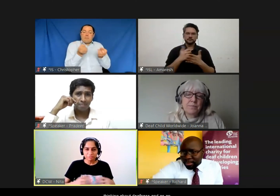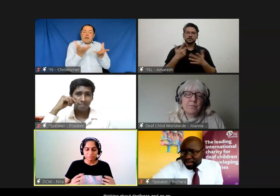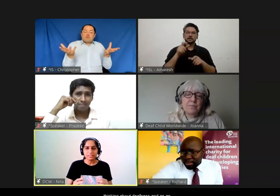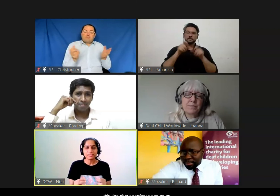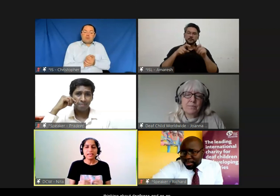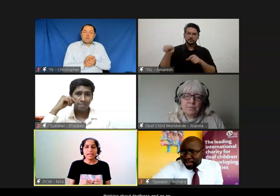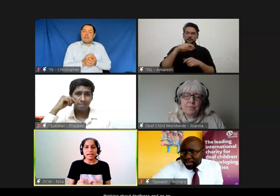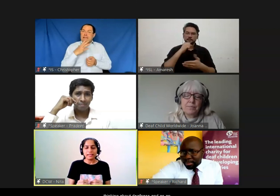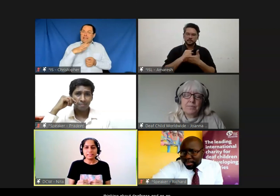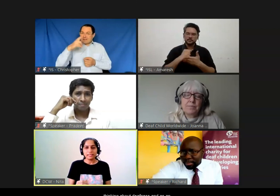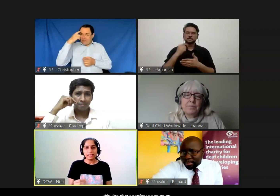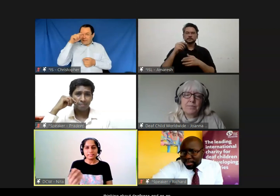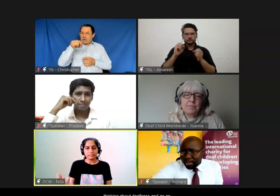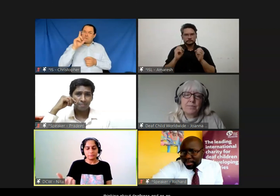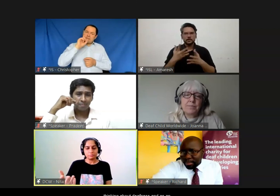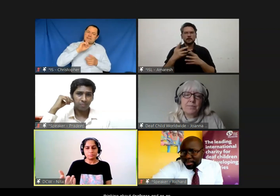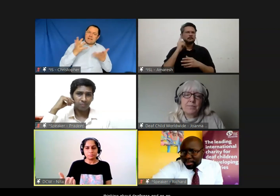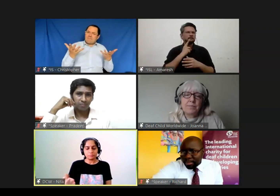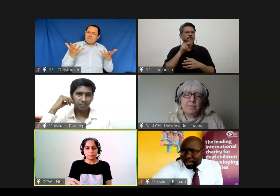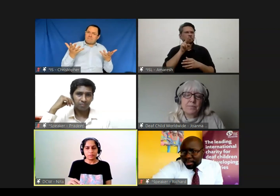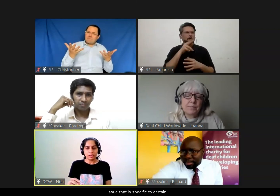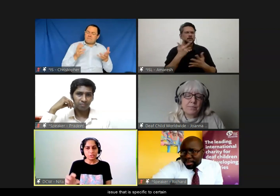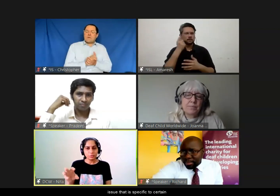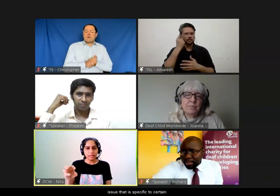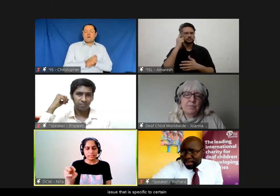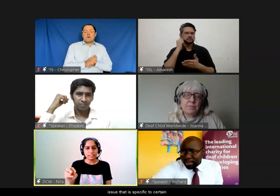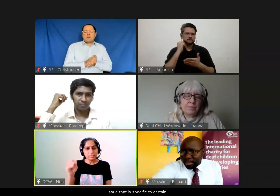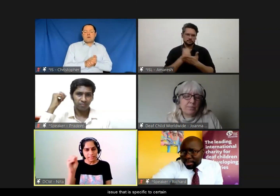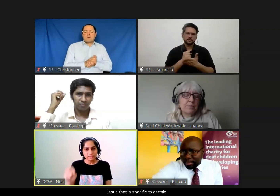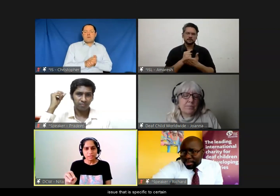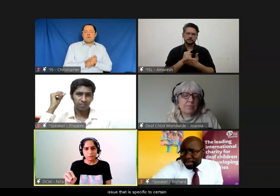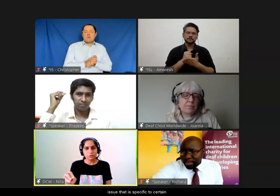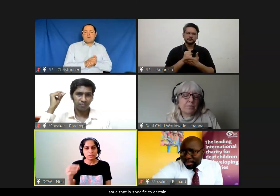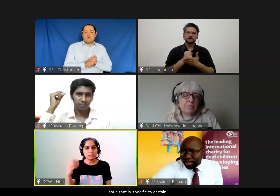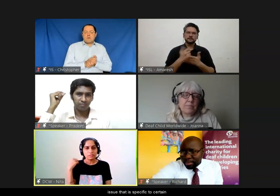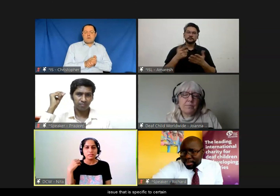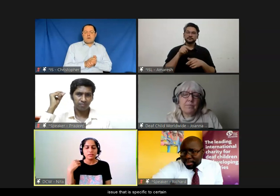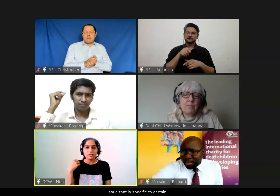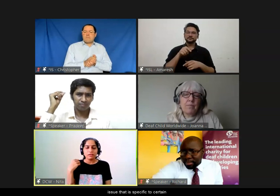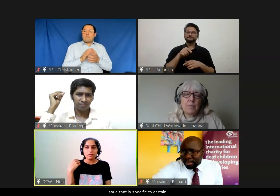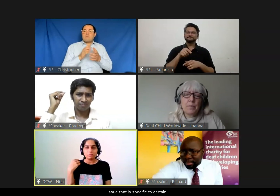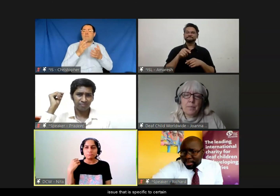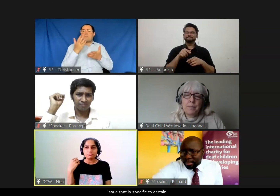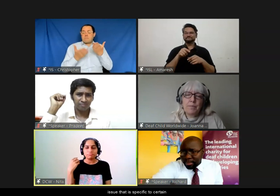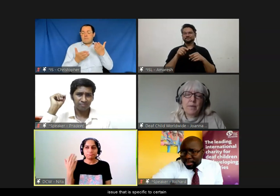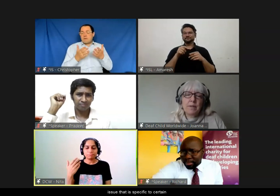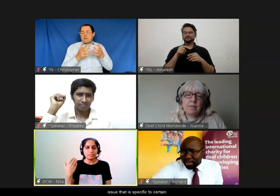about deafness and as a issue that is specific to certain